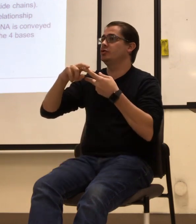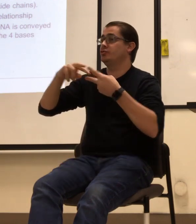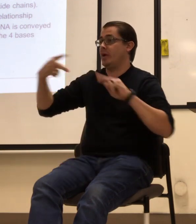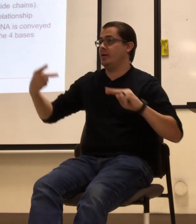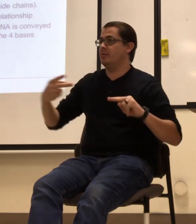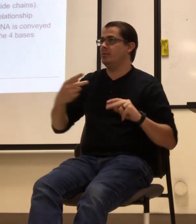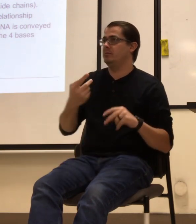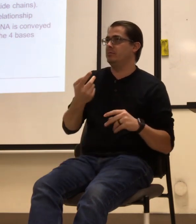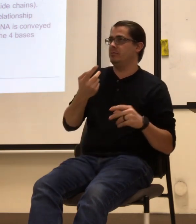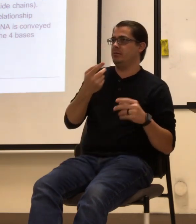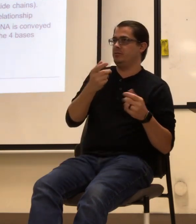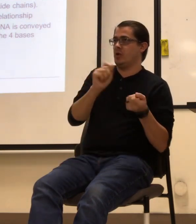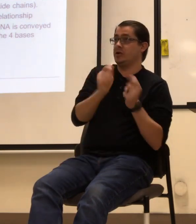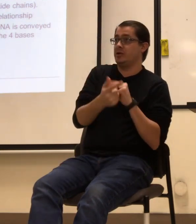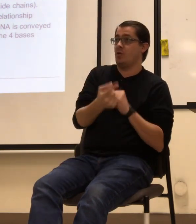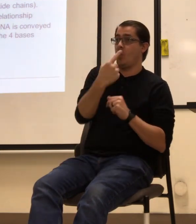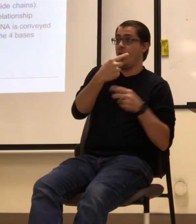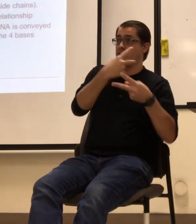one protein. Okay.